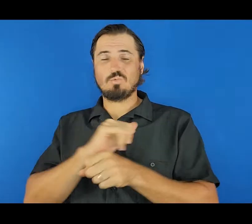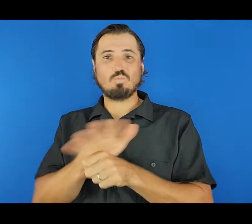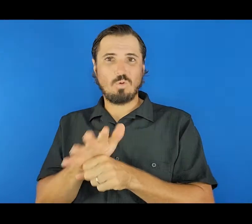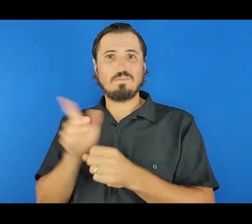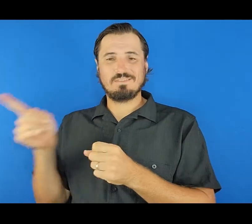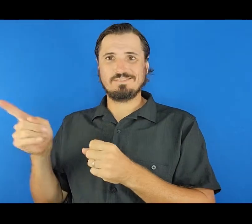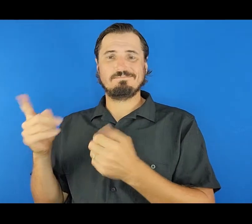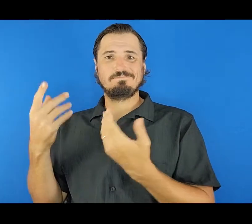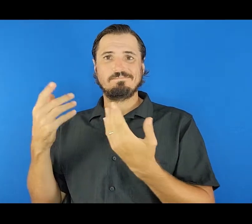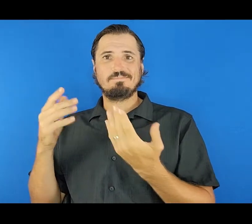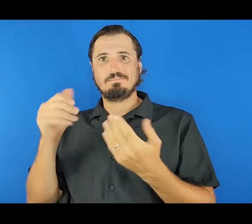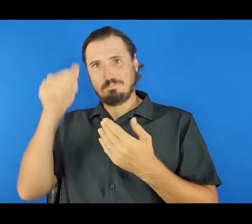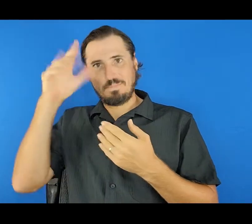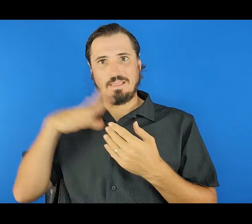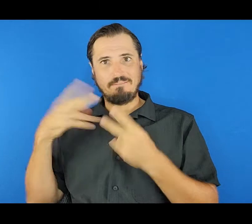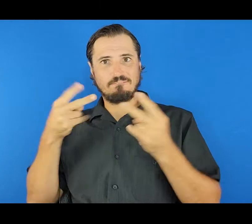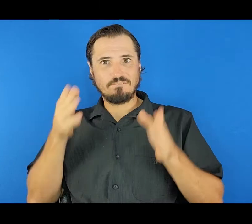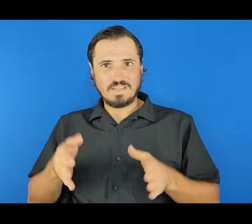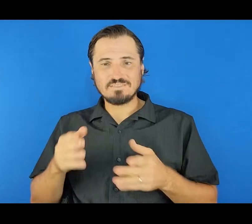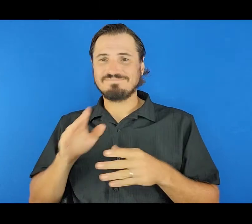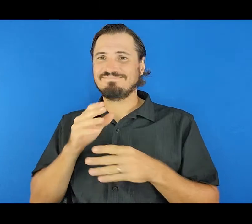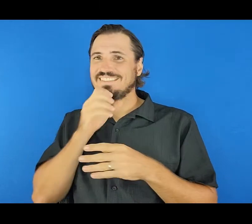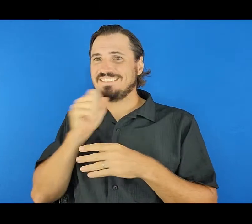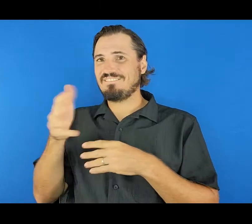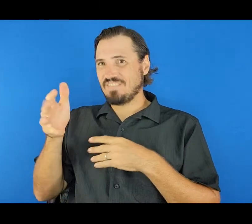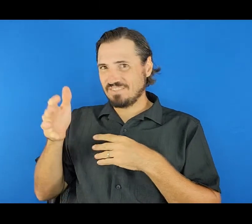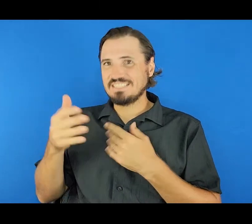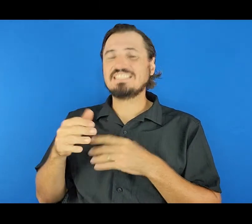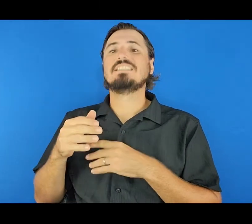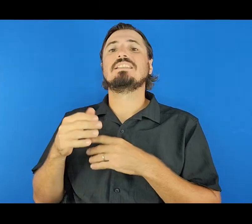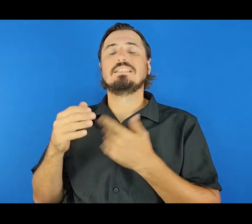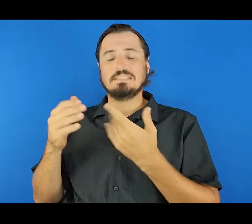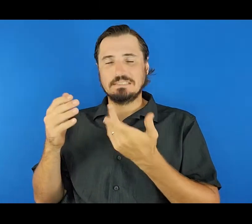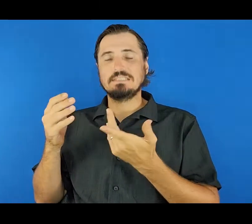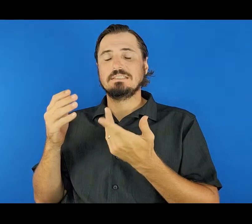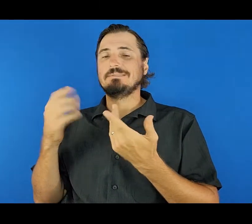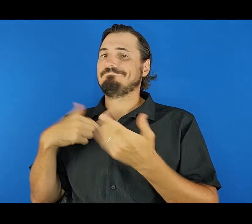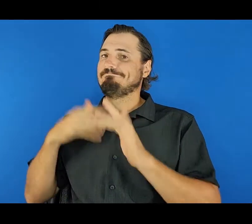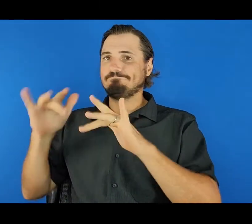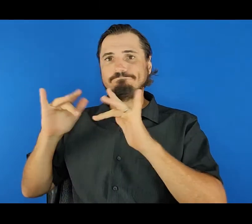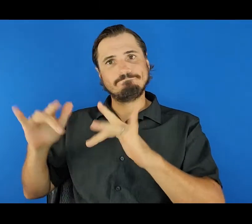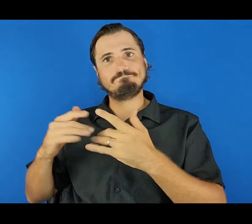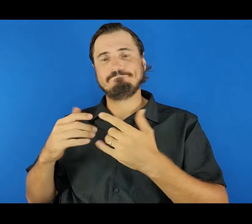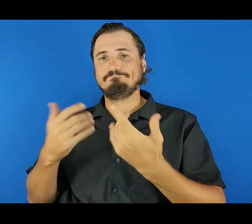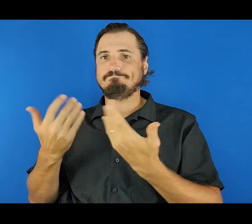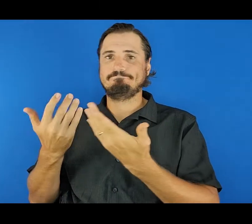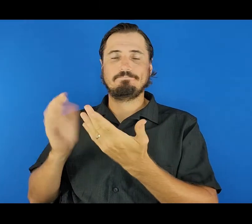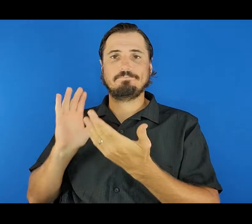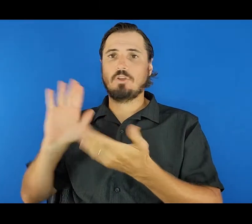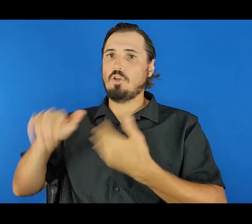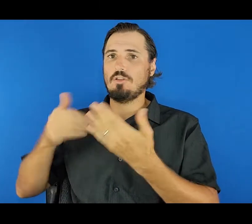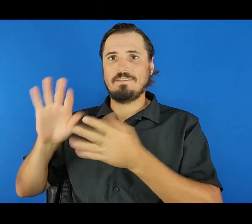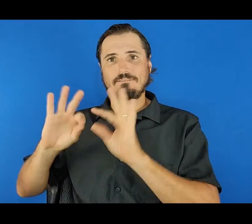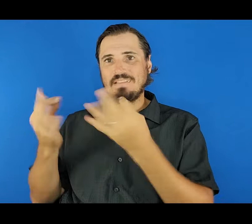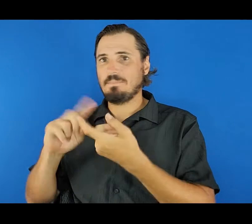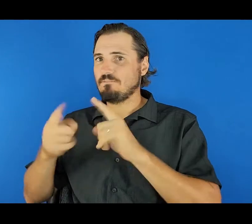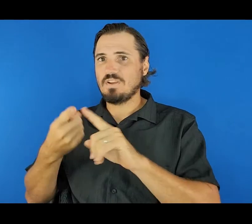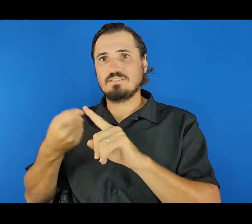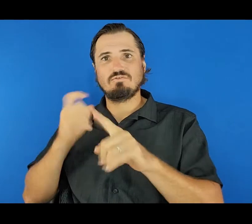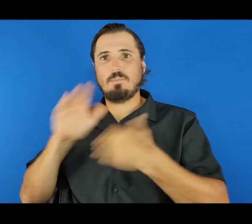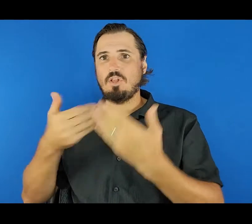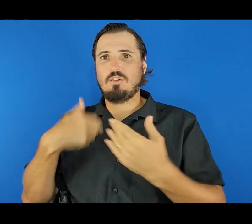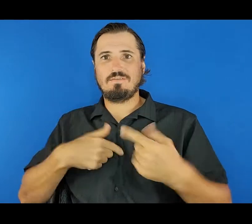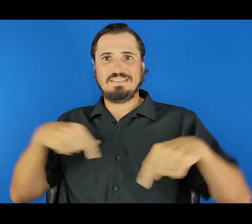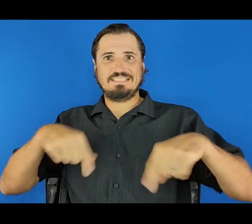this island. The victim was a male visitor in his 50s. Our deepest condolences go out to his family and friends from all of us here